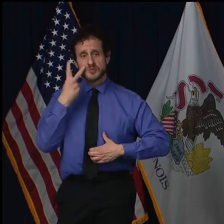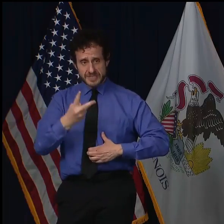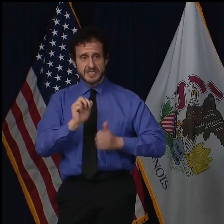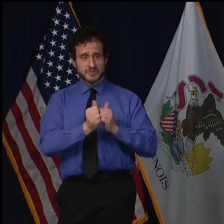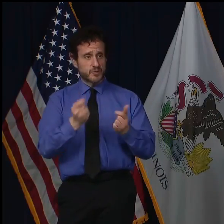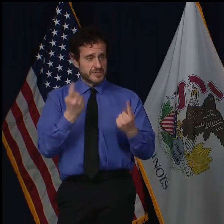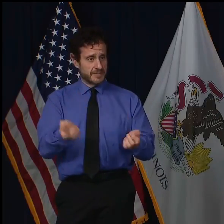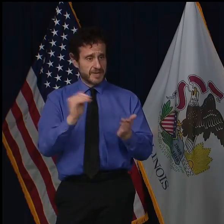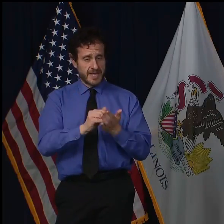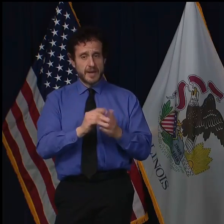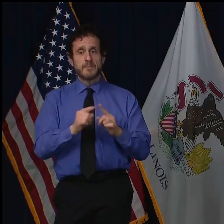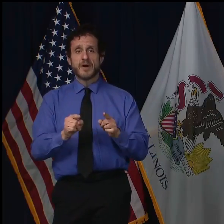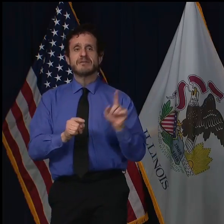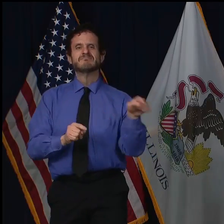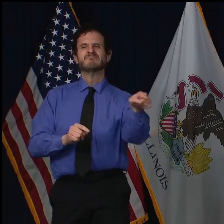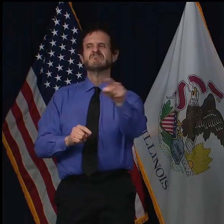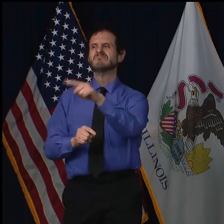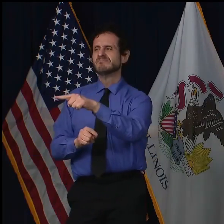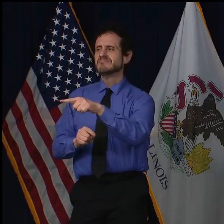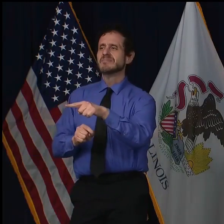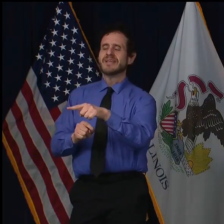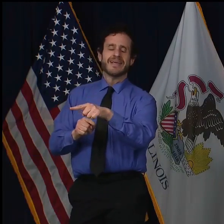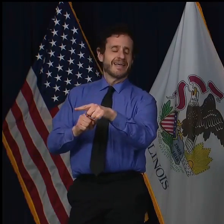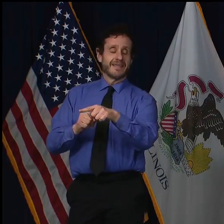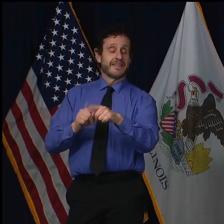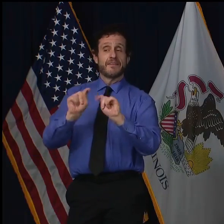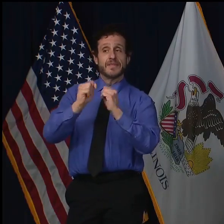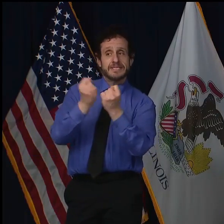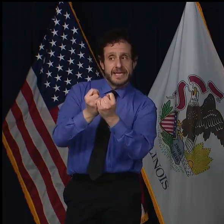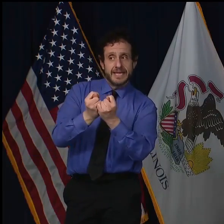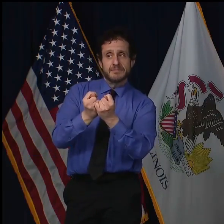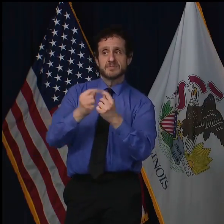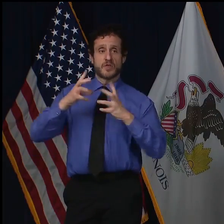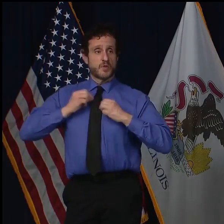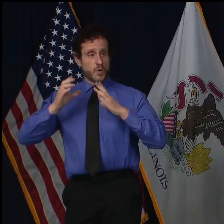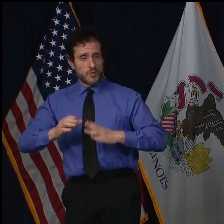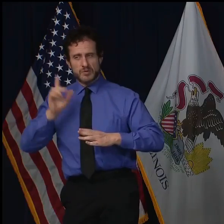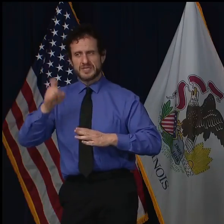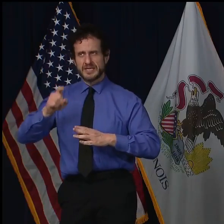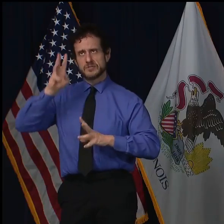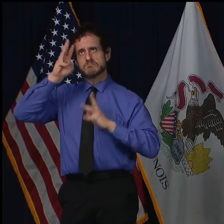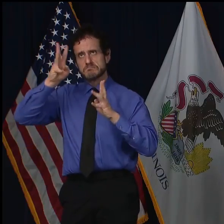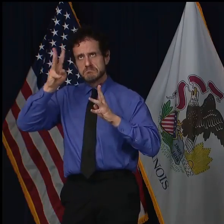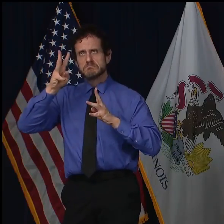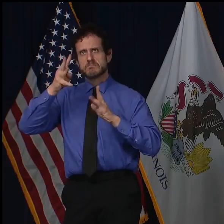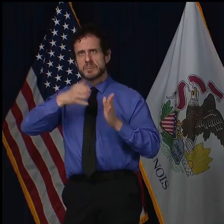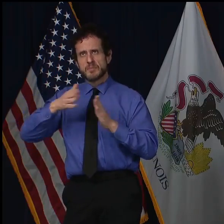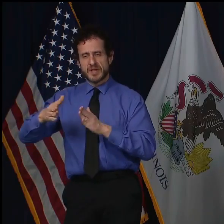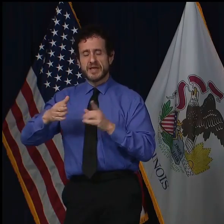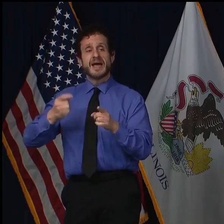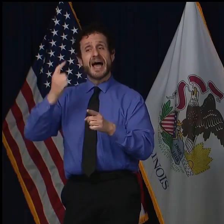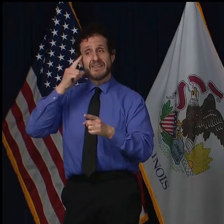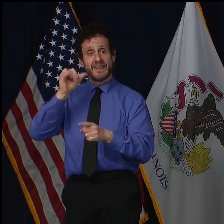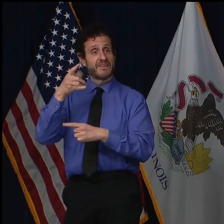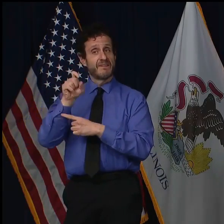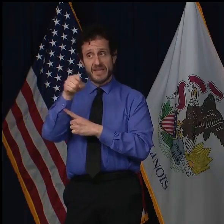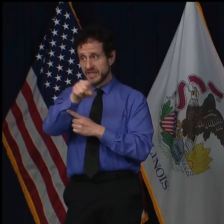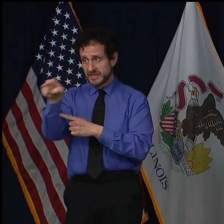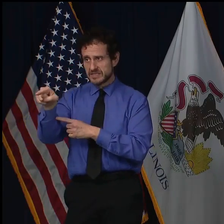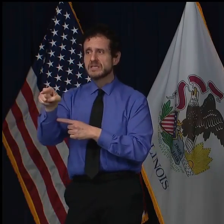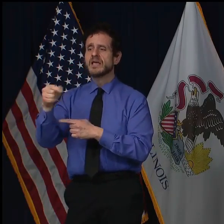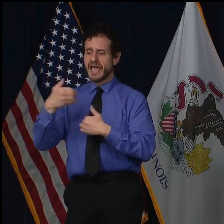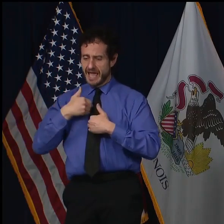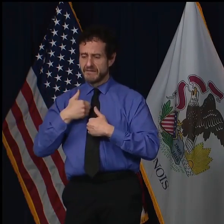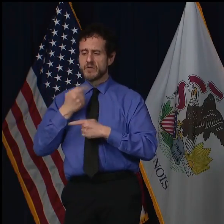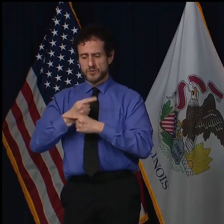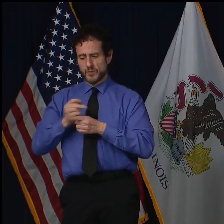come up with a set of plans that there's when you're talking, I think they're incentivized, by the way, the leagues are, to do the